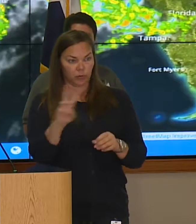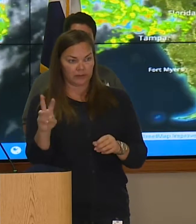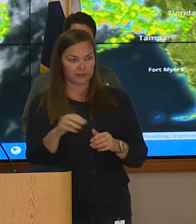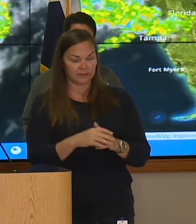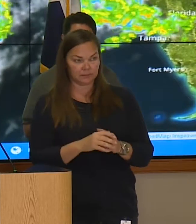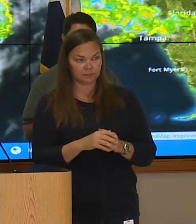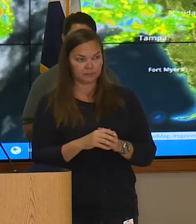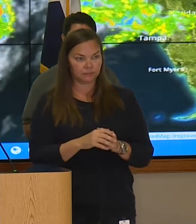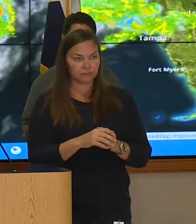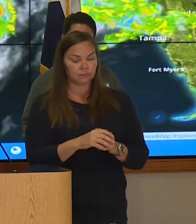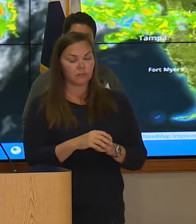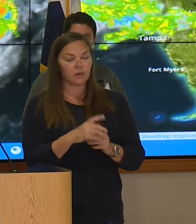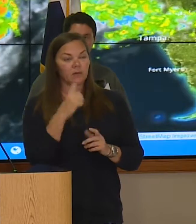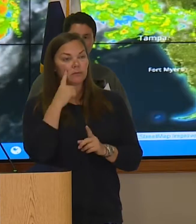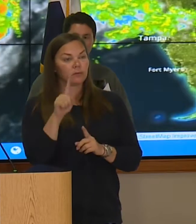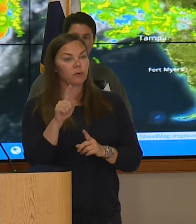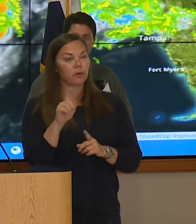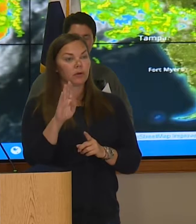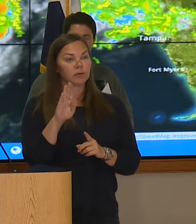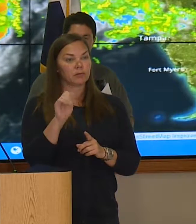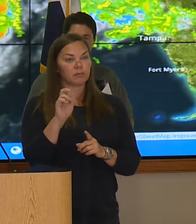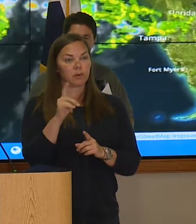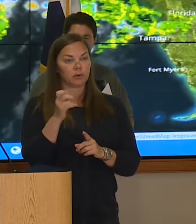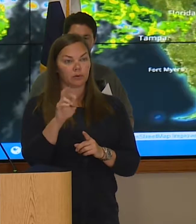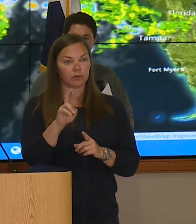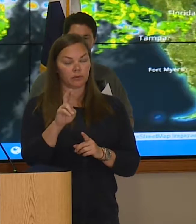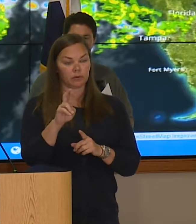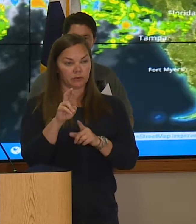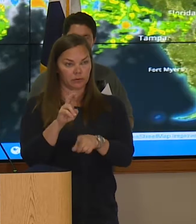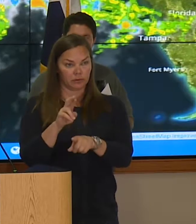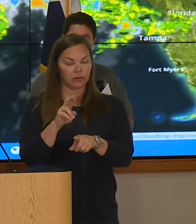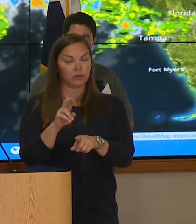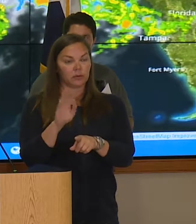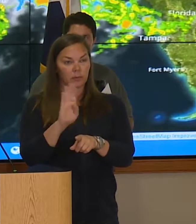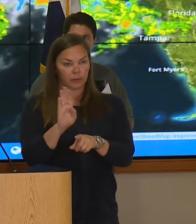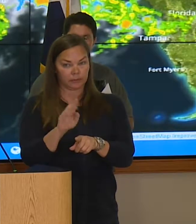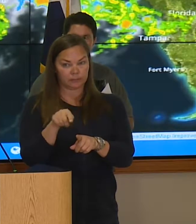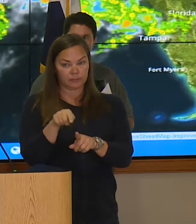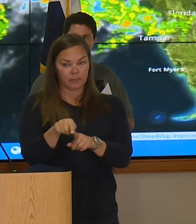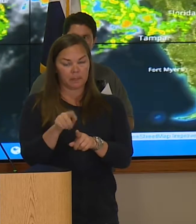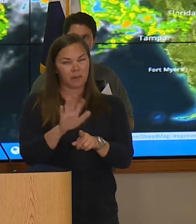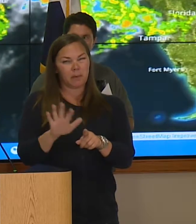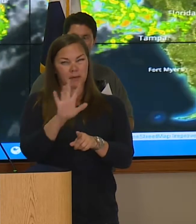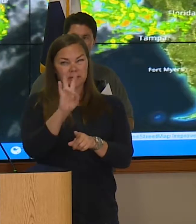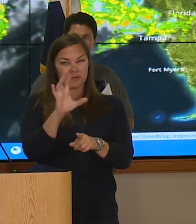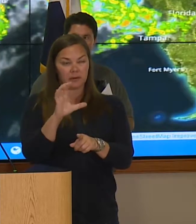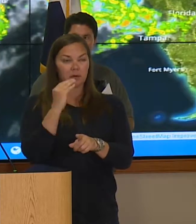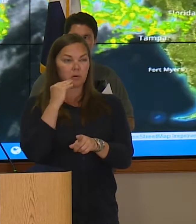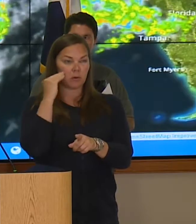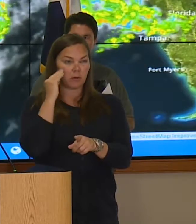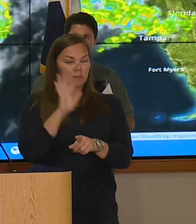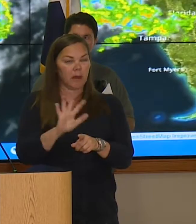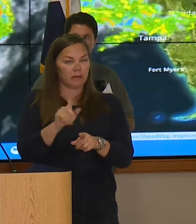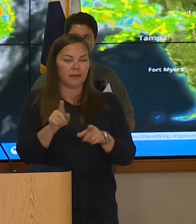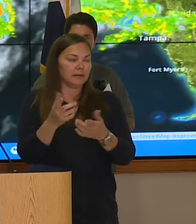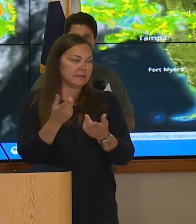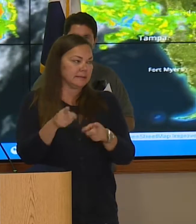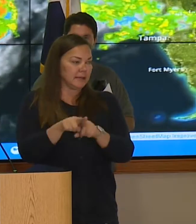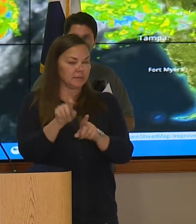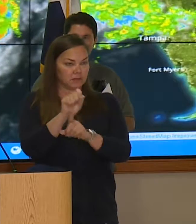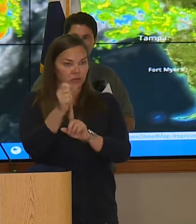In the Barker Reservoir, We have about 700 homes, and it's the same